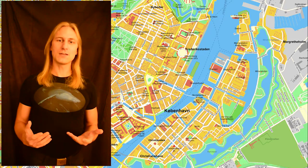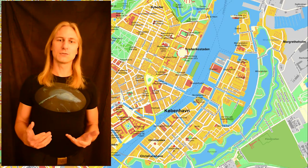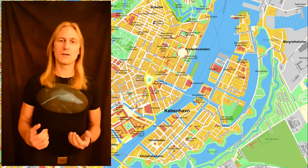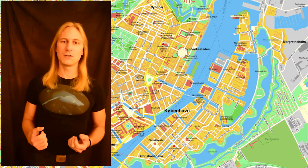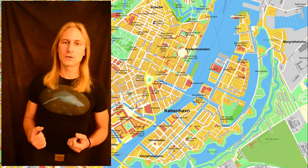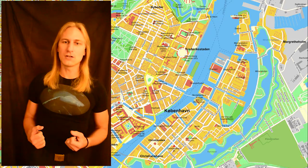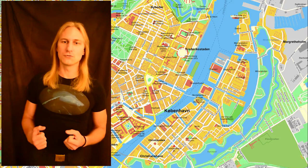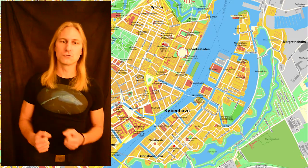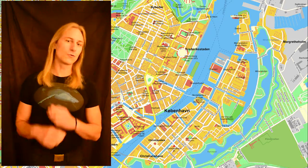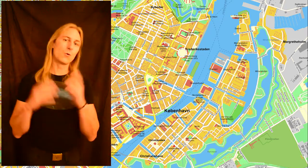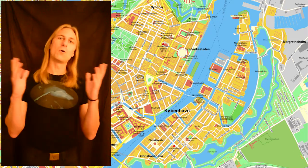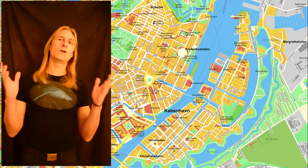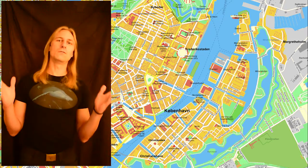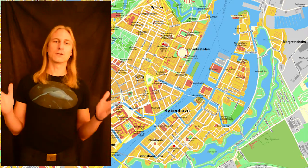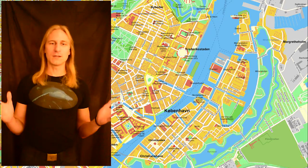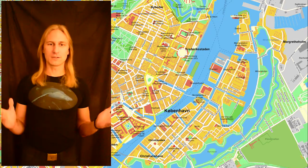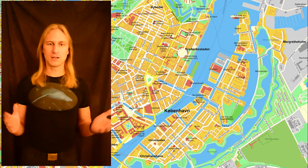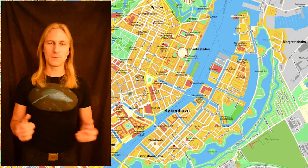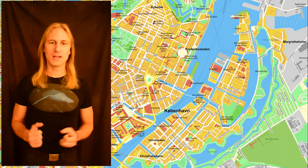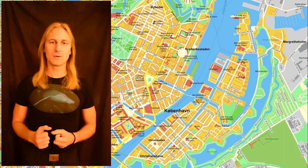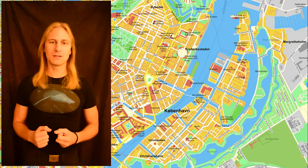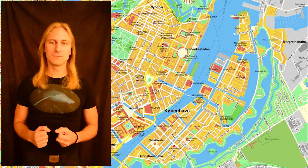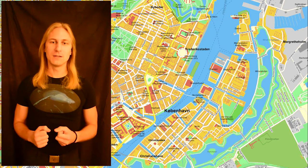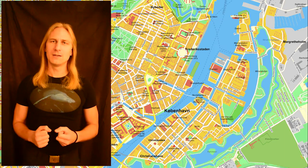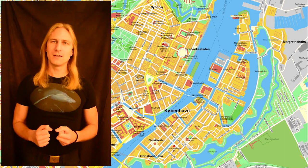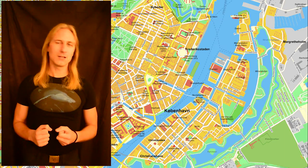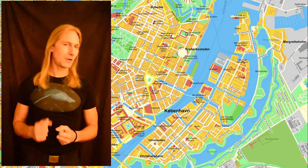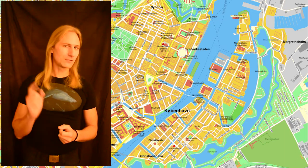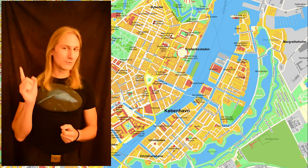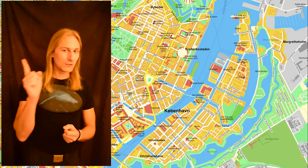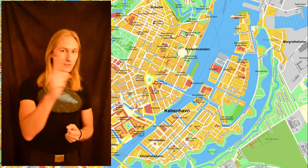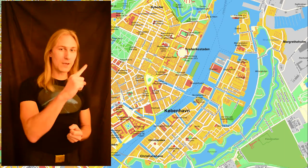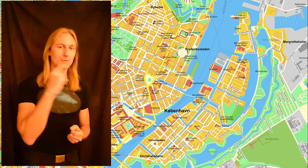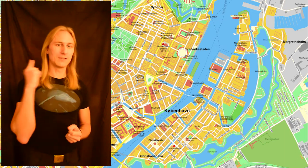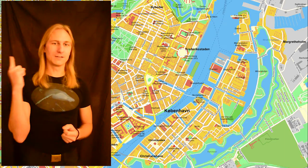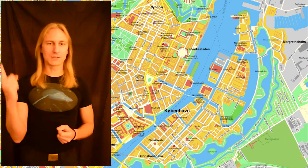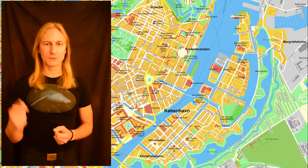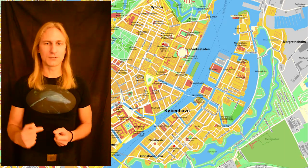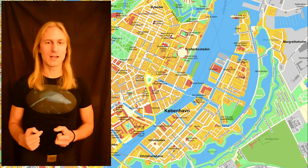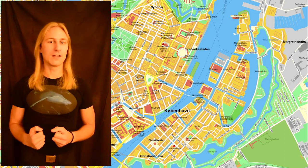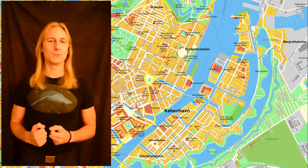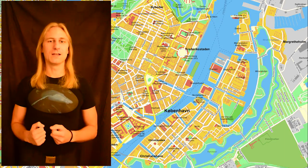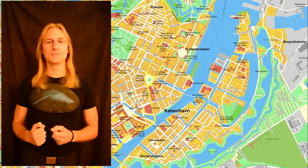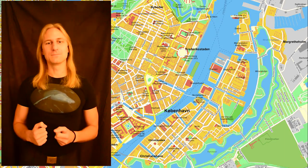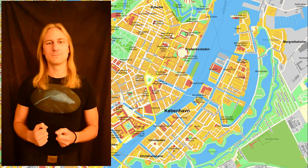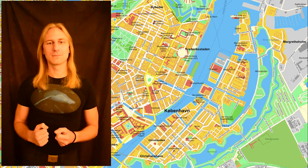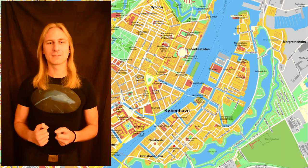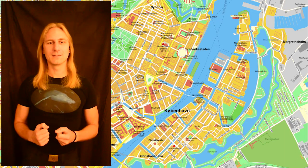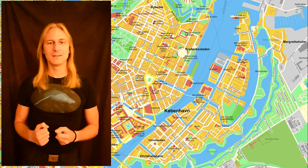I plan to cover locations all over the greater urban area and parts of the surrounding countryside as